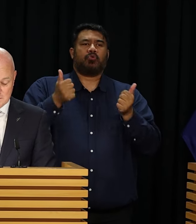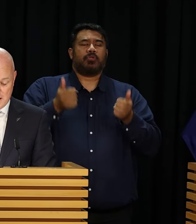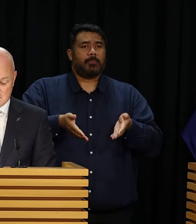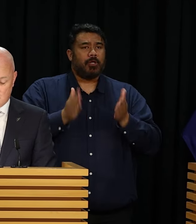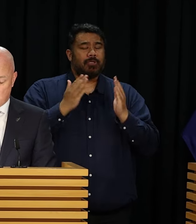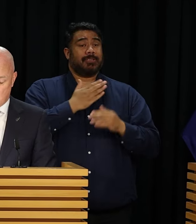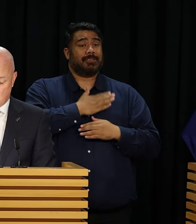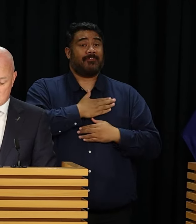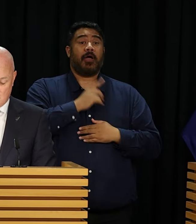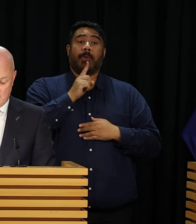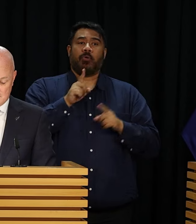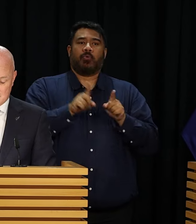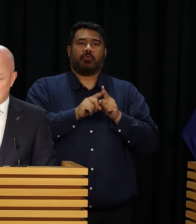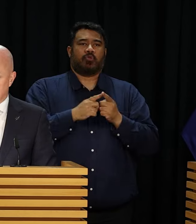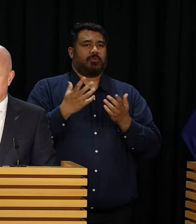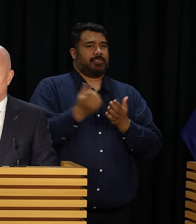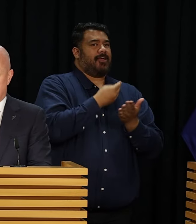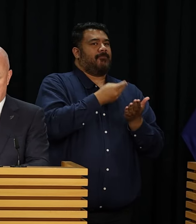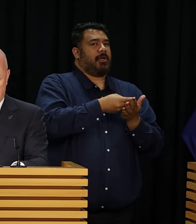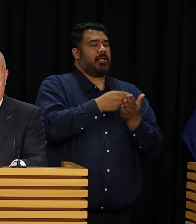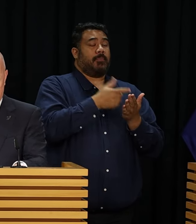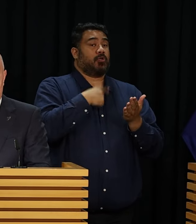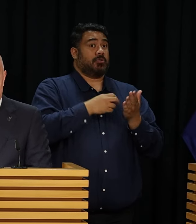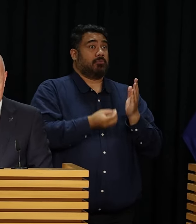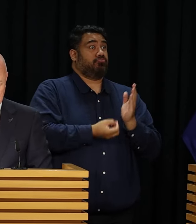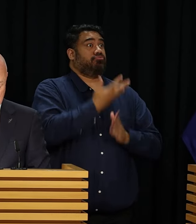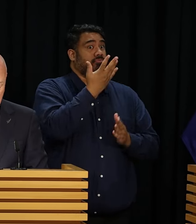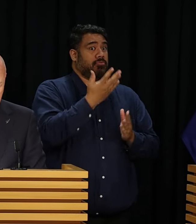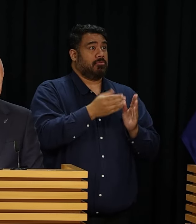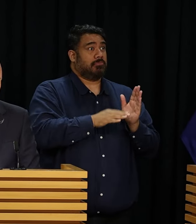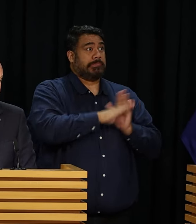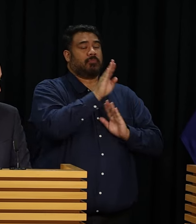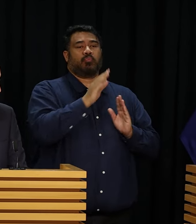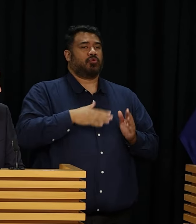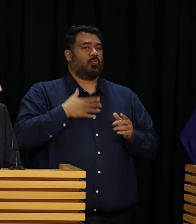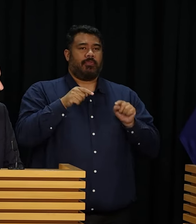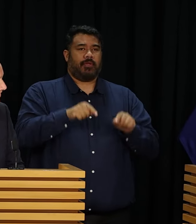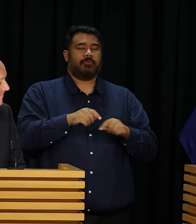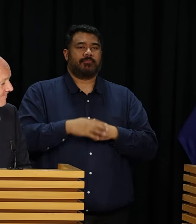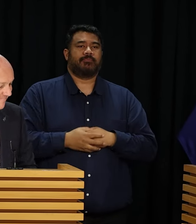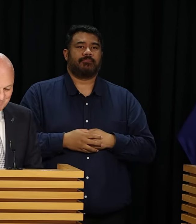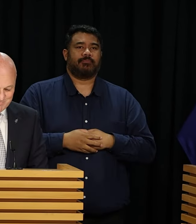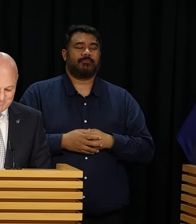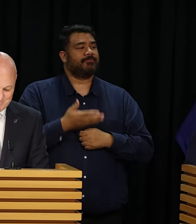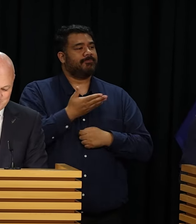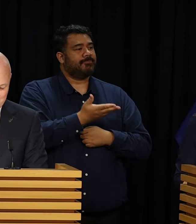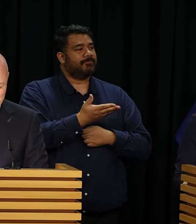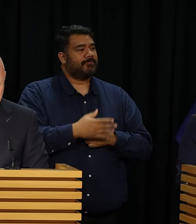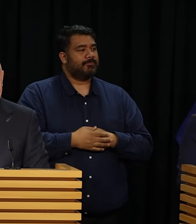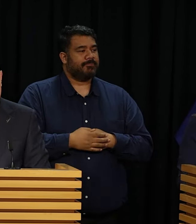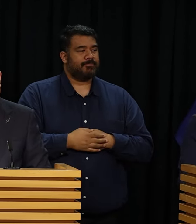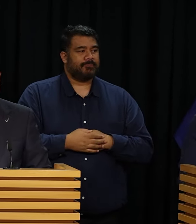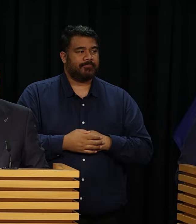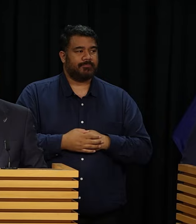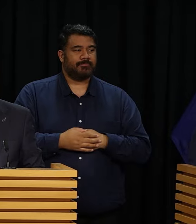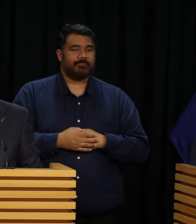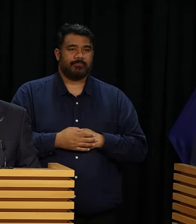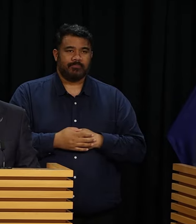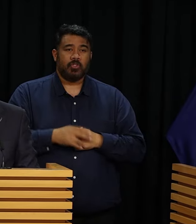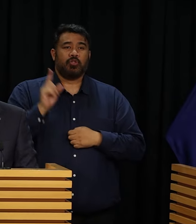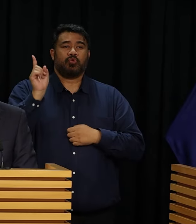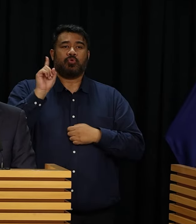protecting taxpayers from further cost blowouts. And with that, I'll hand over to Minister Stanford to talk a little bit more about it. Thank you, Prime Minister. Today